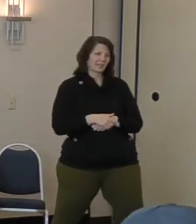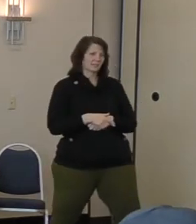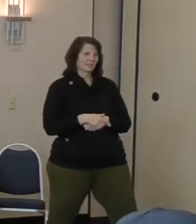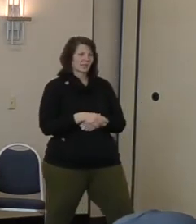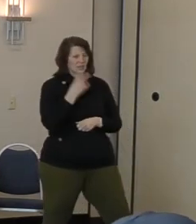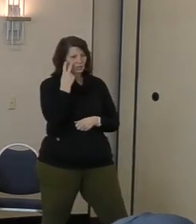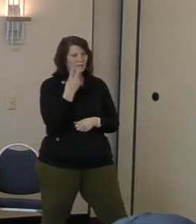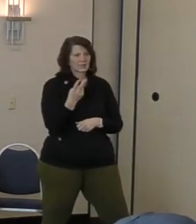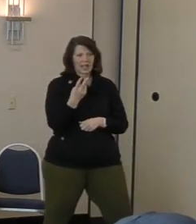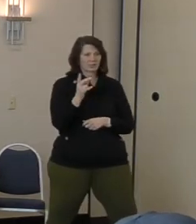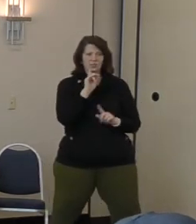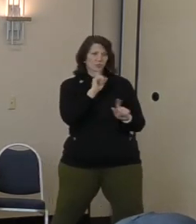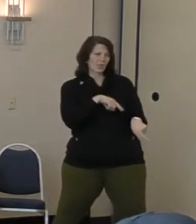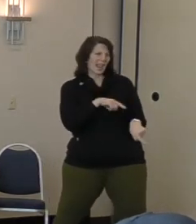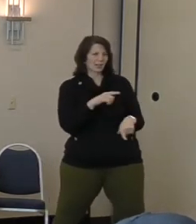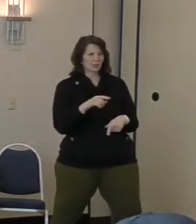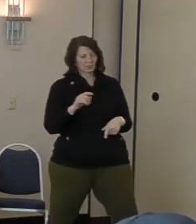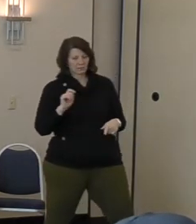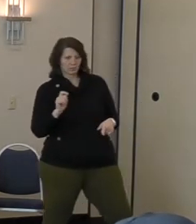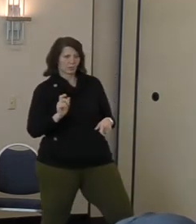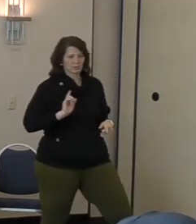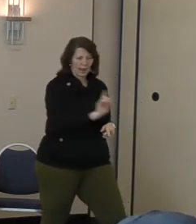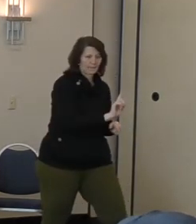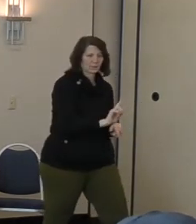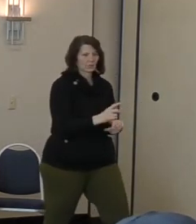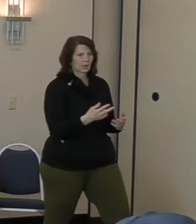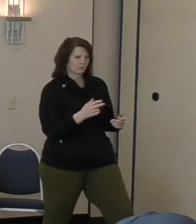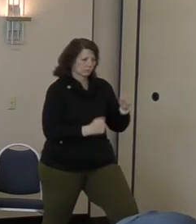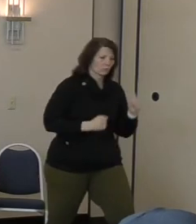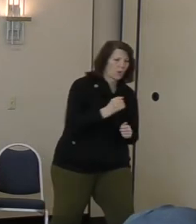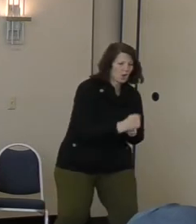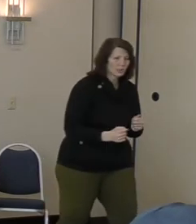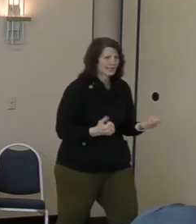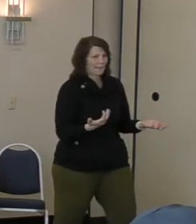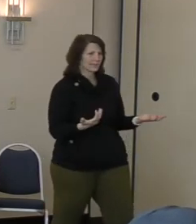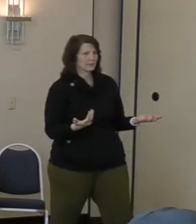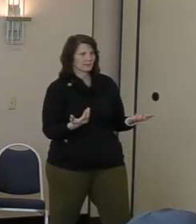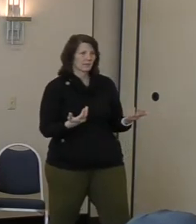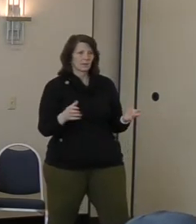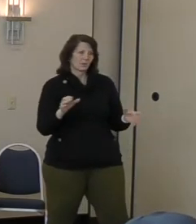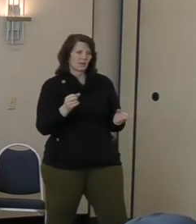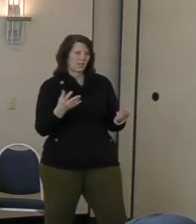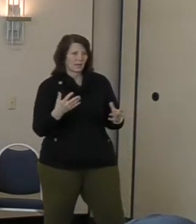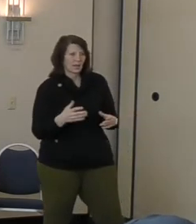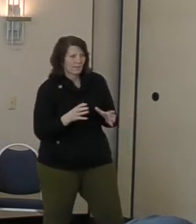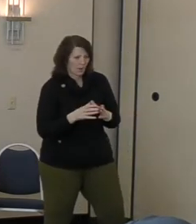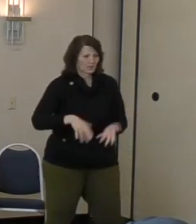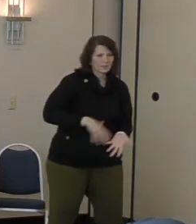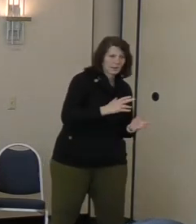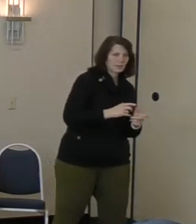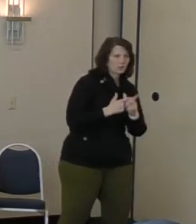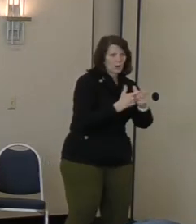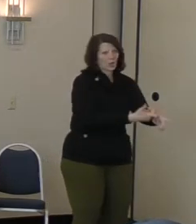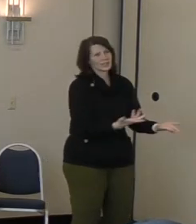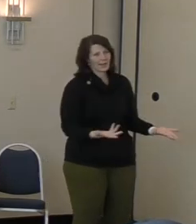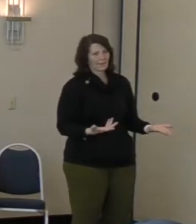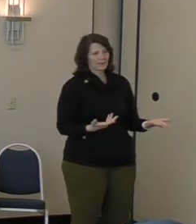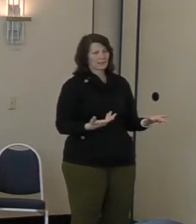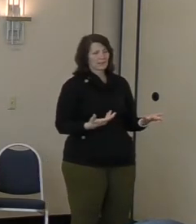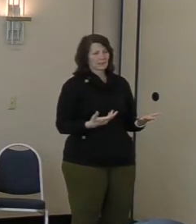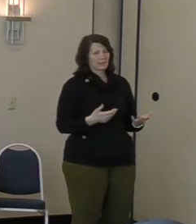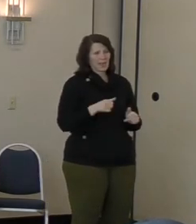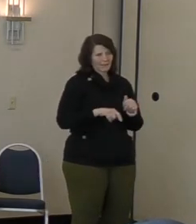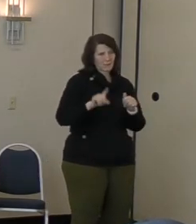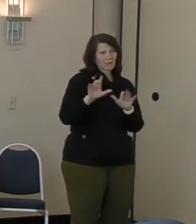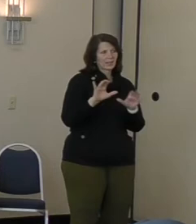right? You see a lot of them. It's just reactionary, right? Two hard steps, right? That's what we do a lot of, right? Ball comes out, two hard steps. Everybody can